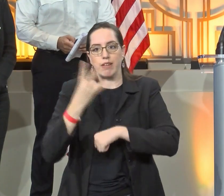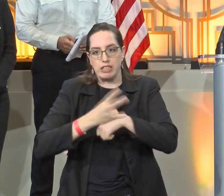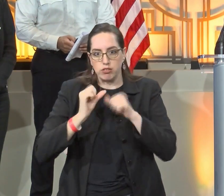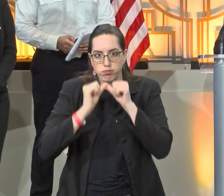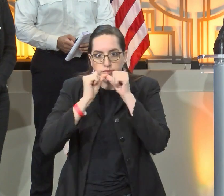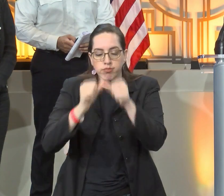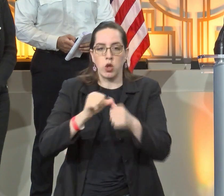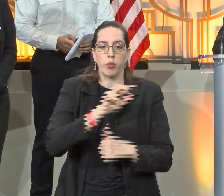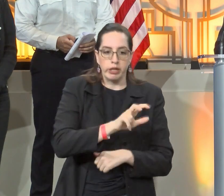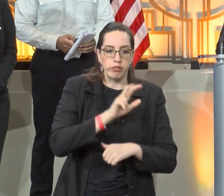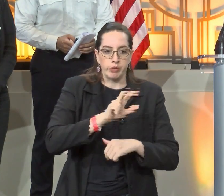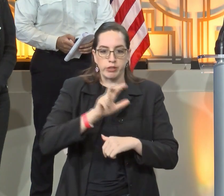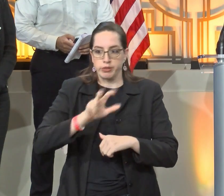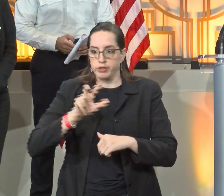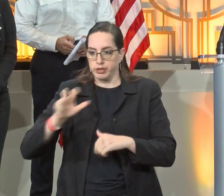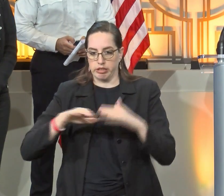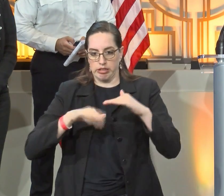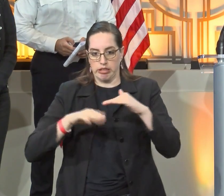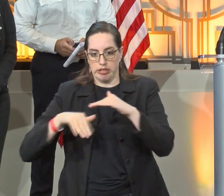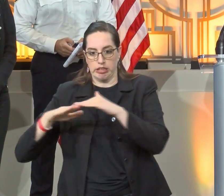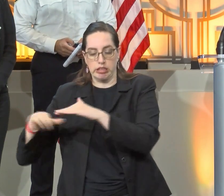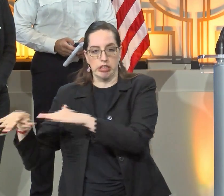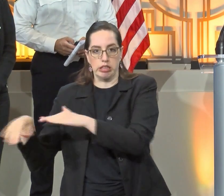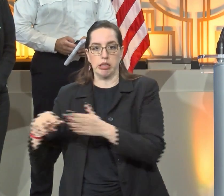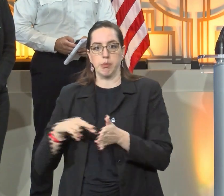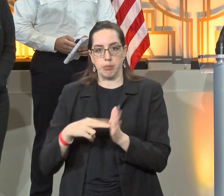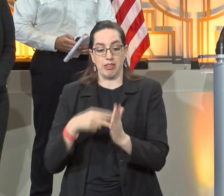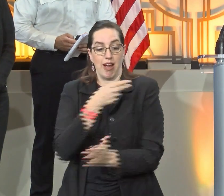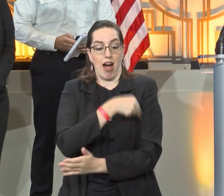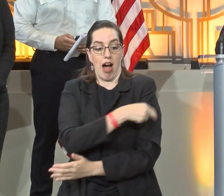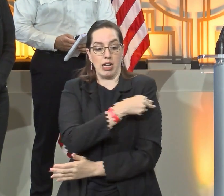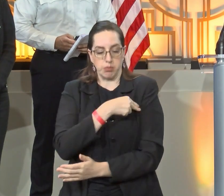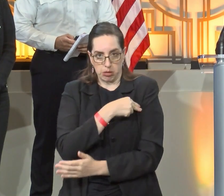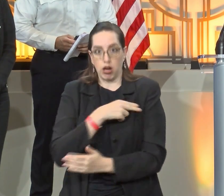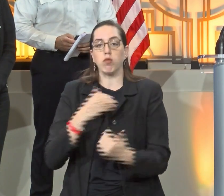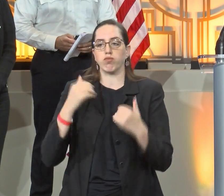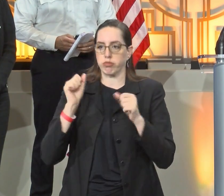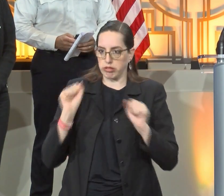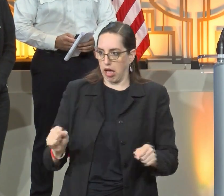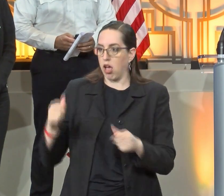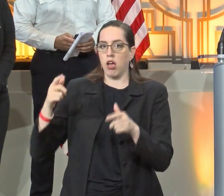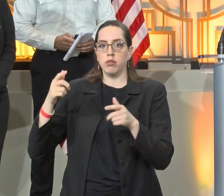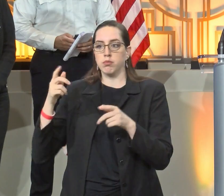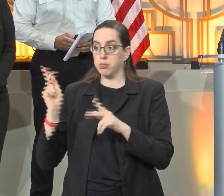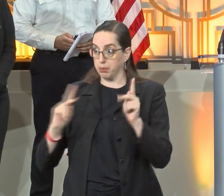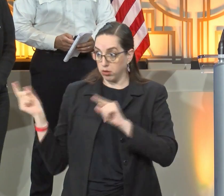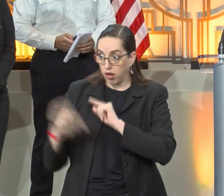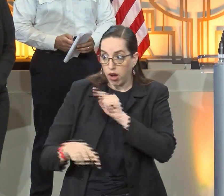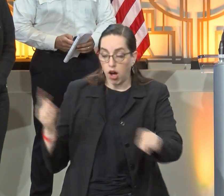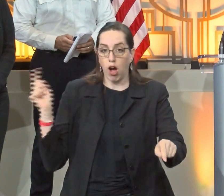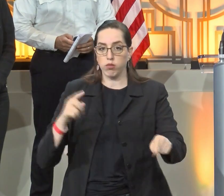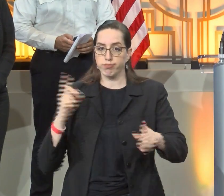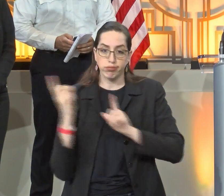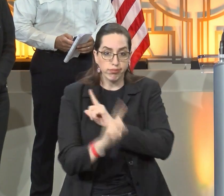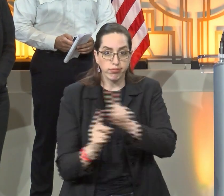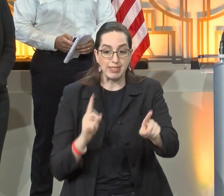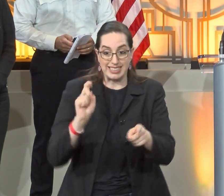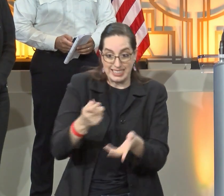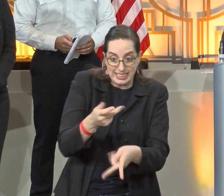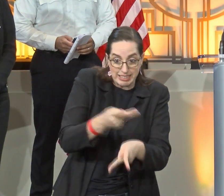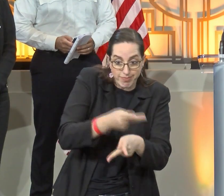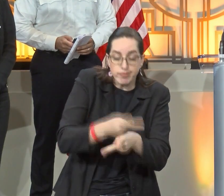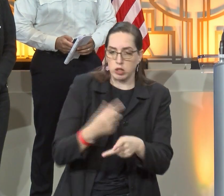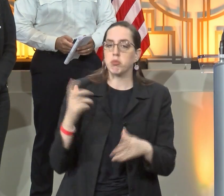and allowing our hospitals what they need to be able to handle any particular person that may need